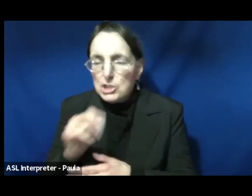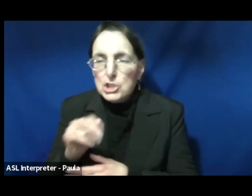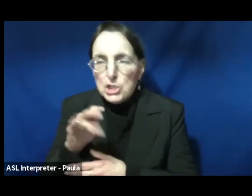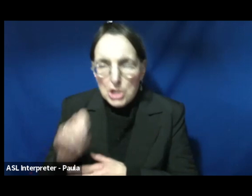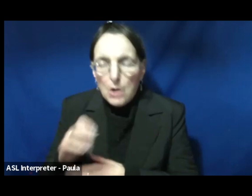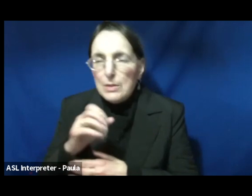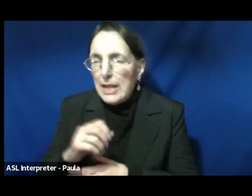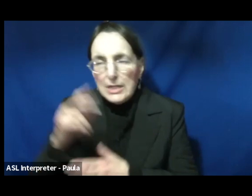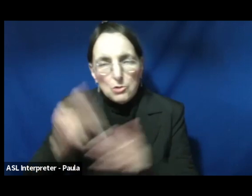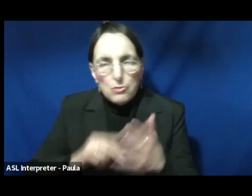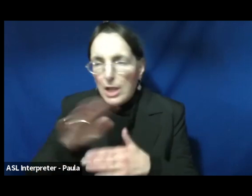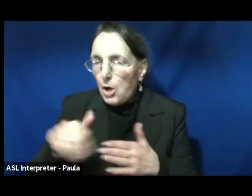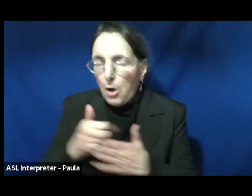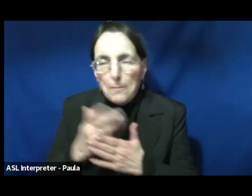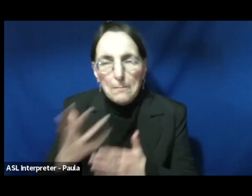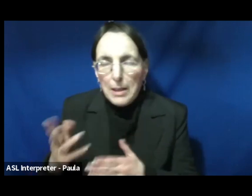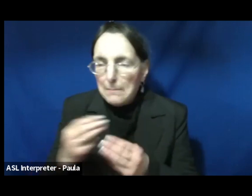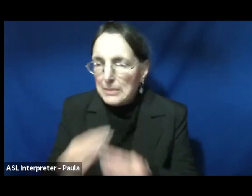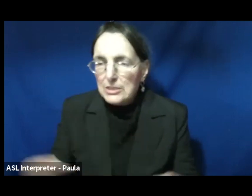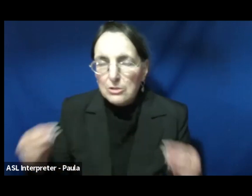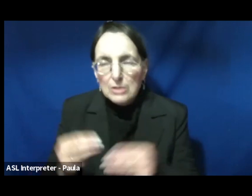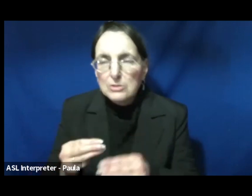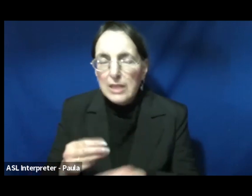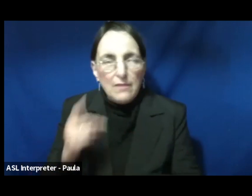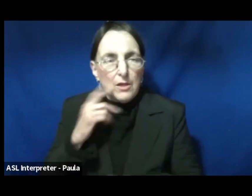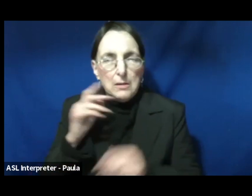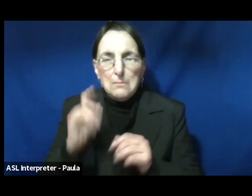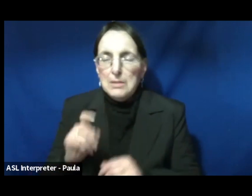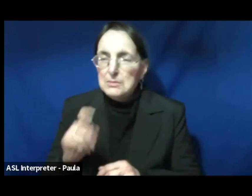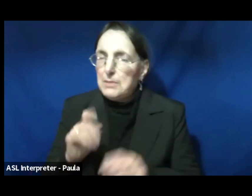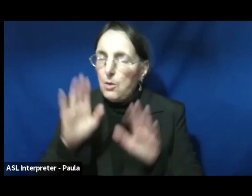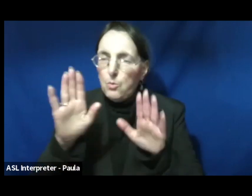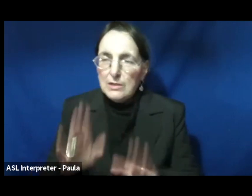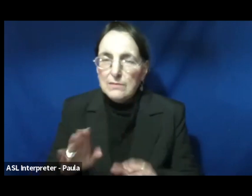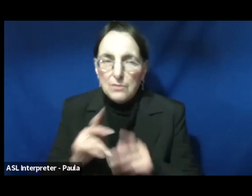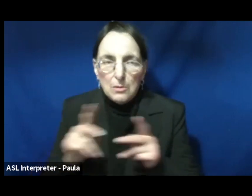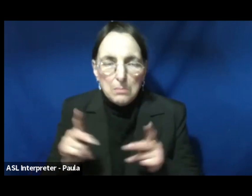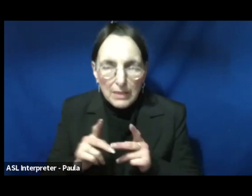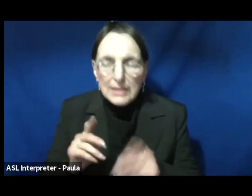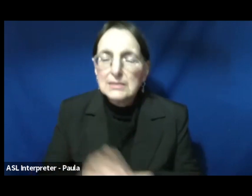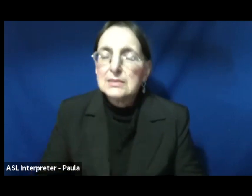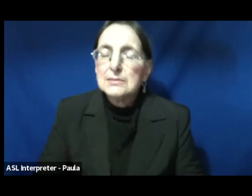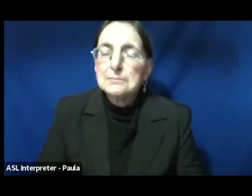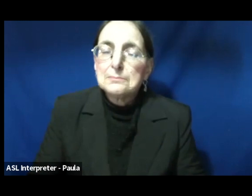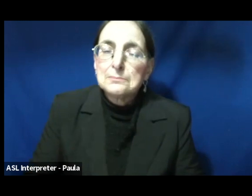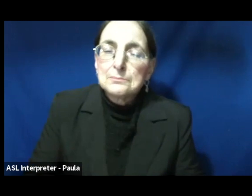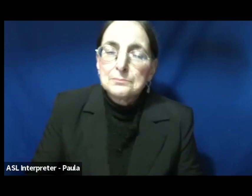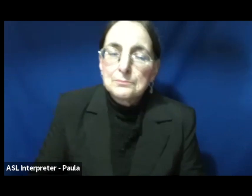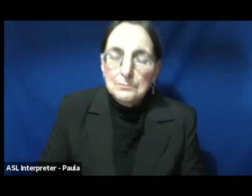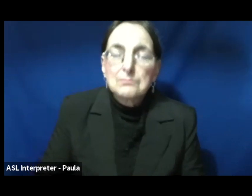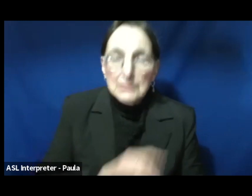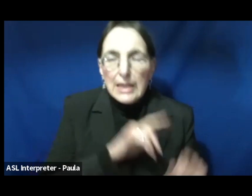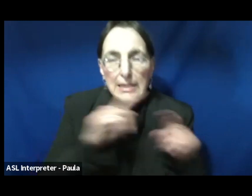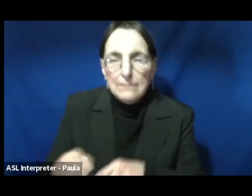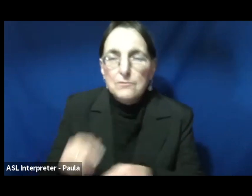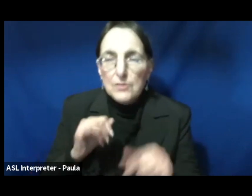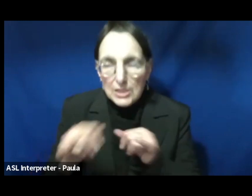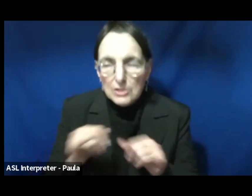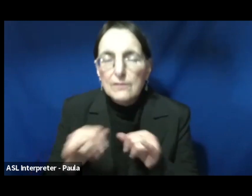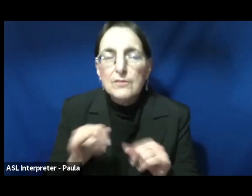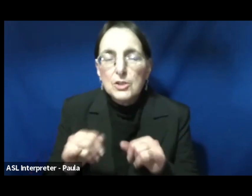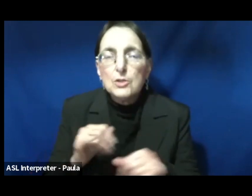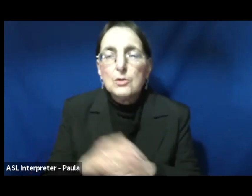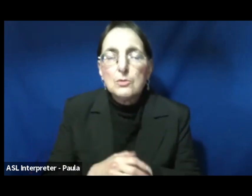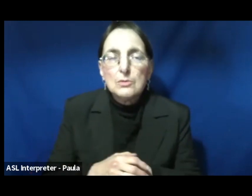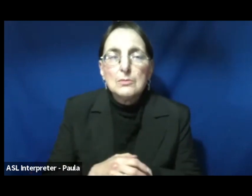And it turns out that I was right. I came for a job, but I couldn't come because I worked all day, and I couldn't come at the times they wanted,